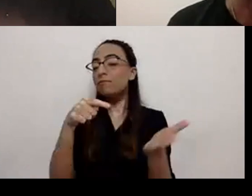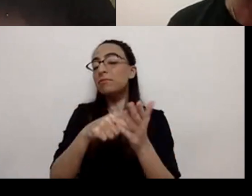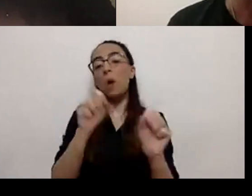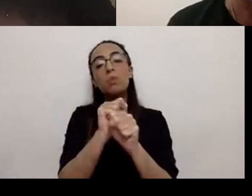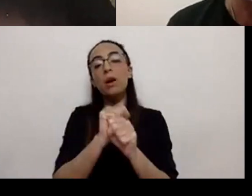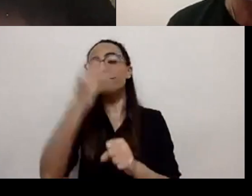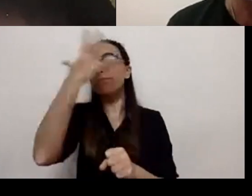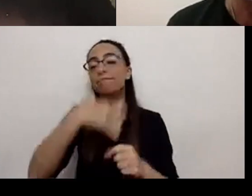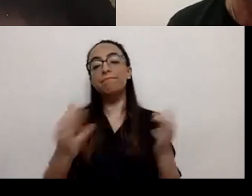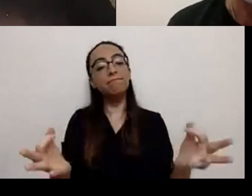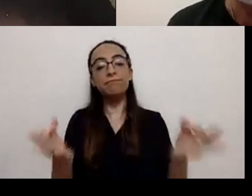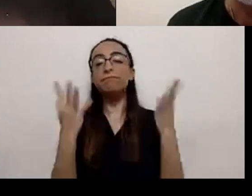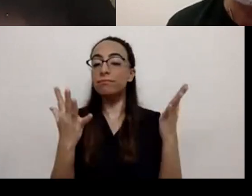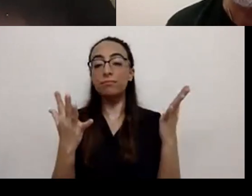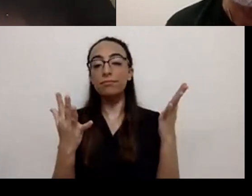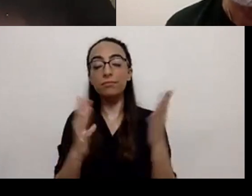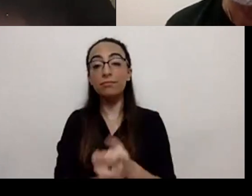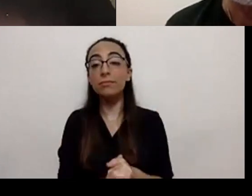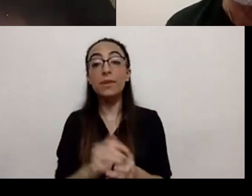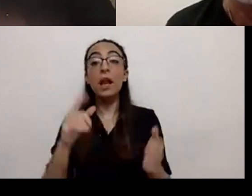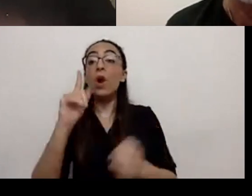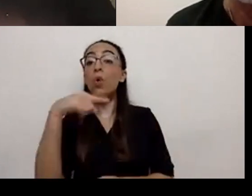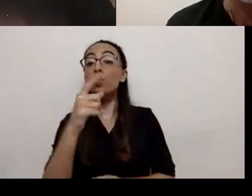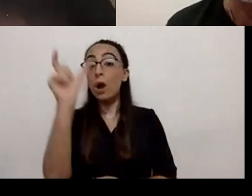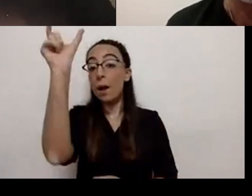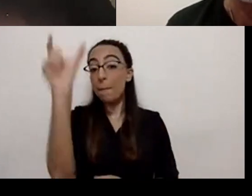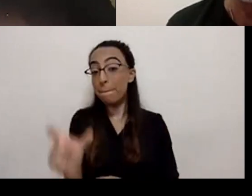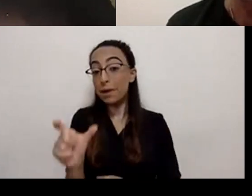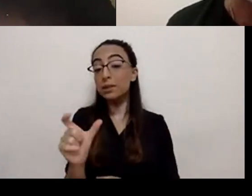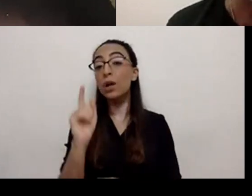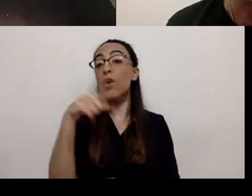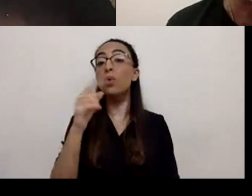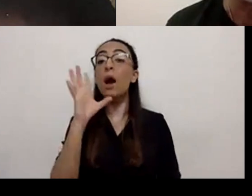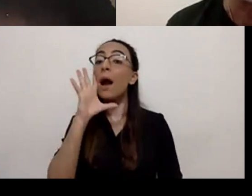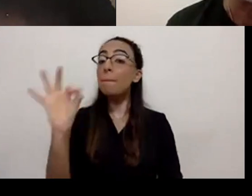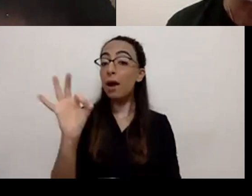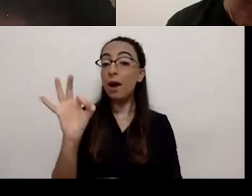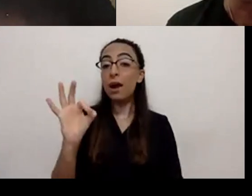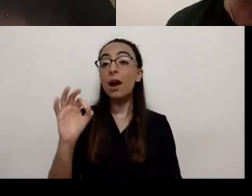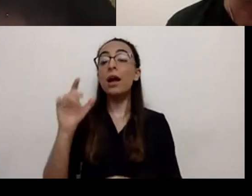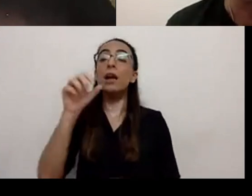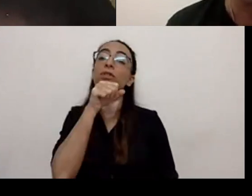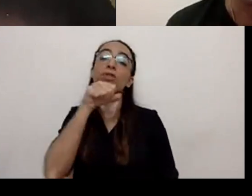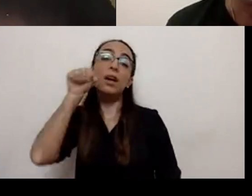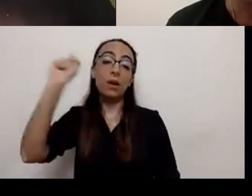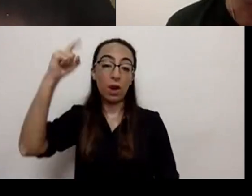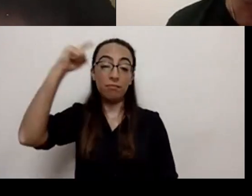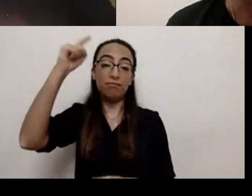been possible, if I don't talk about it, this has been possible by thoughtful inspiration of Shanti Madam.